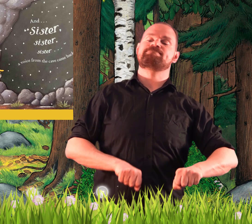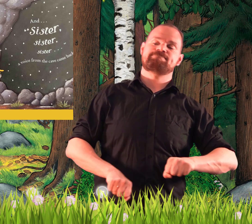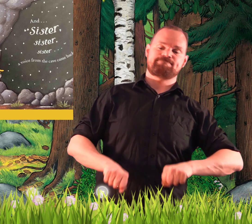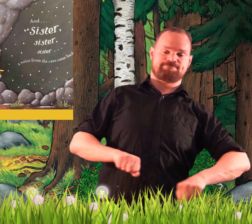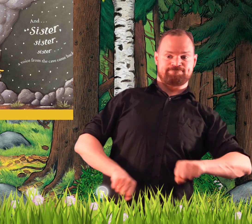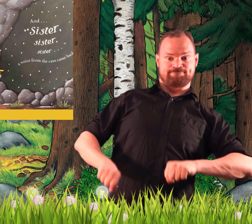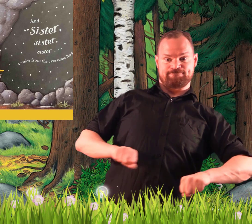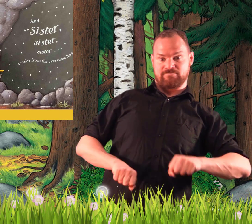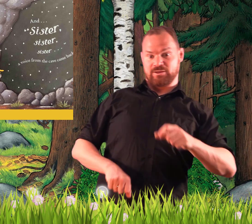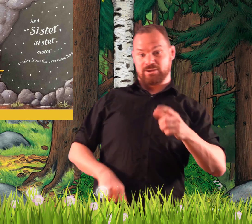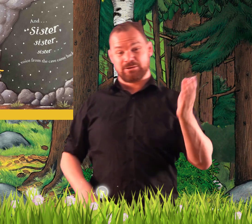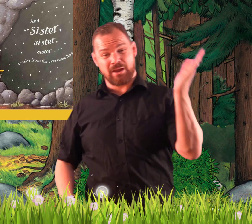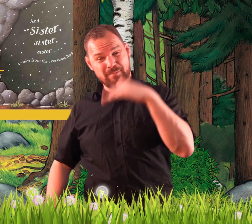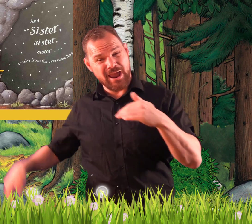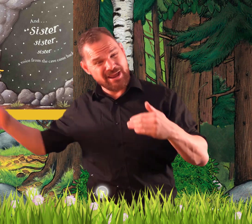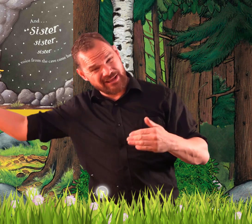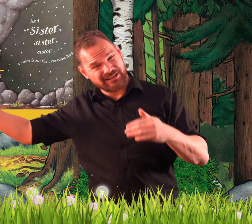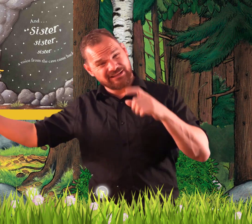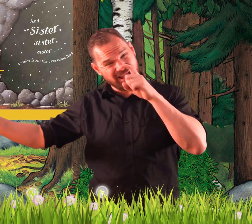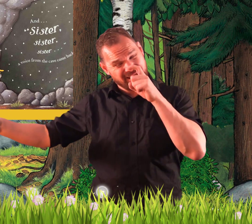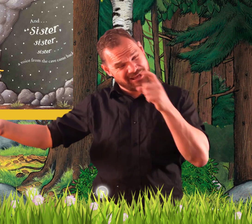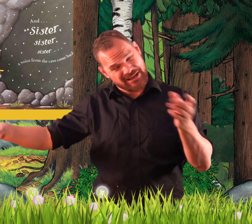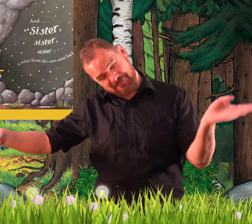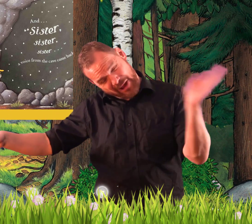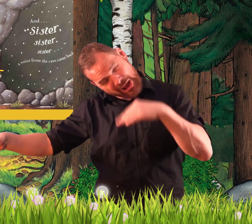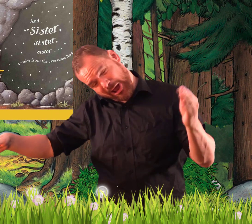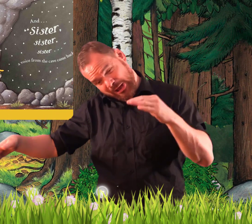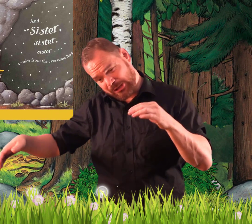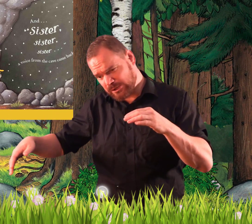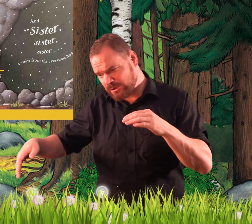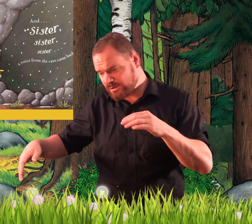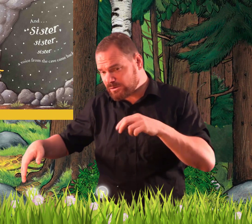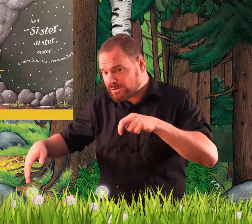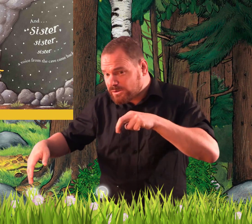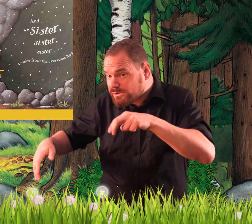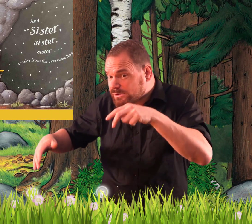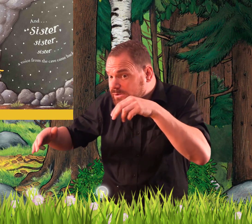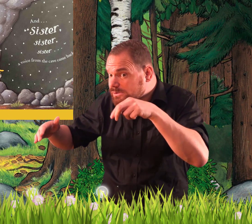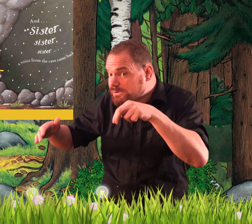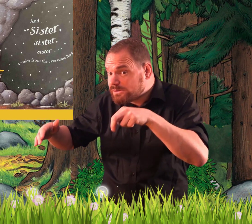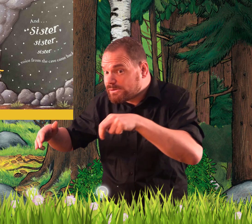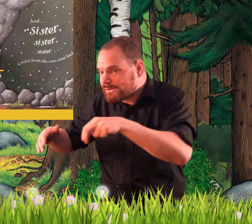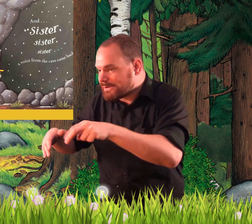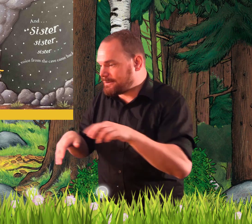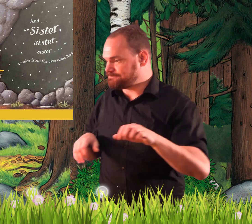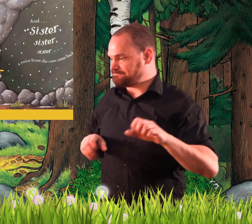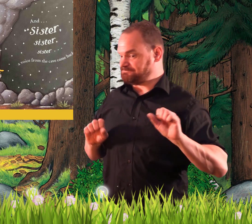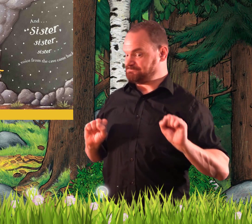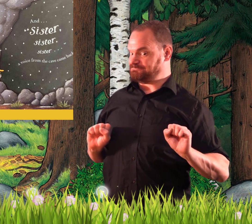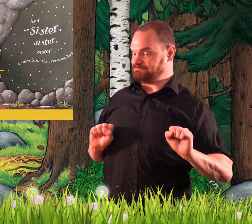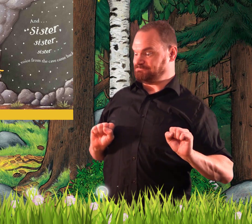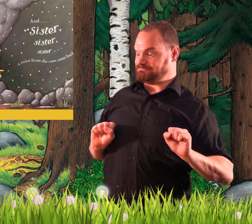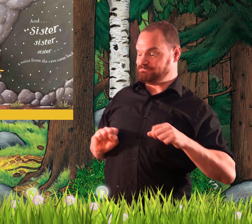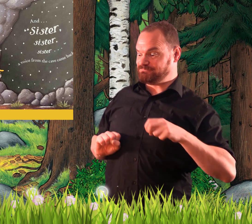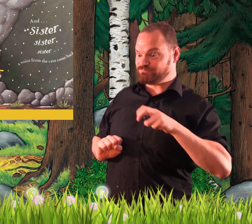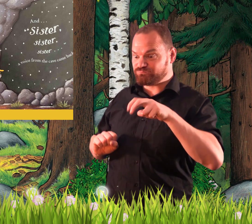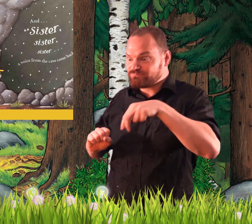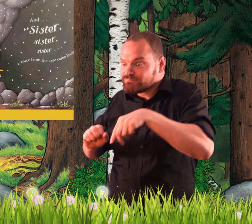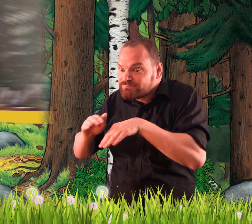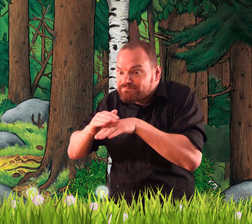horse understood. Go on in and see my sister, the duck said again. The highway rat leapt off his horse